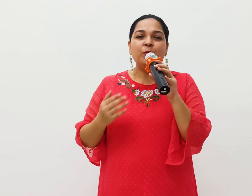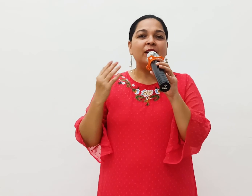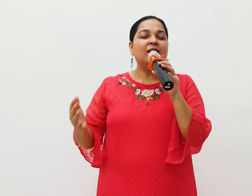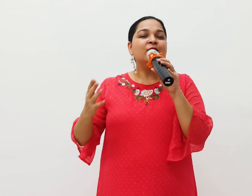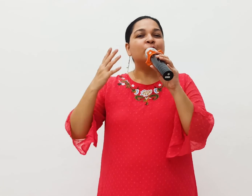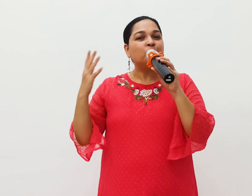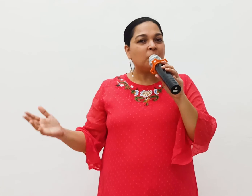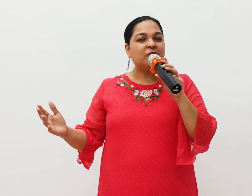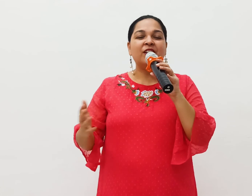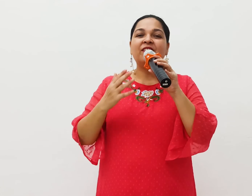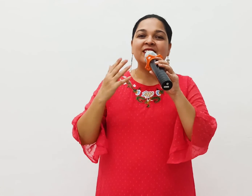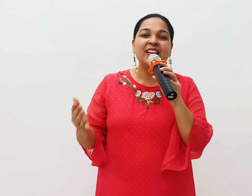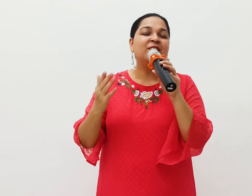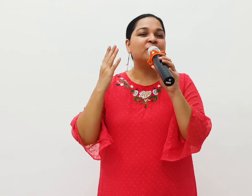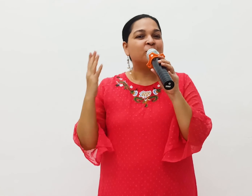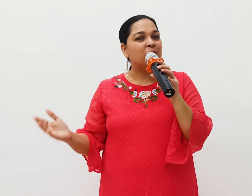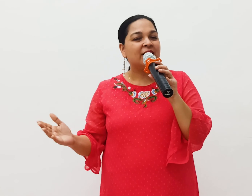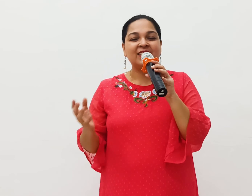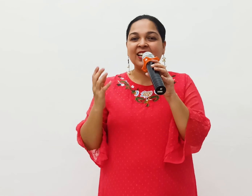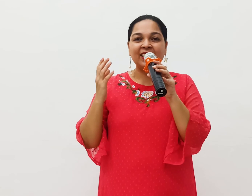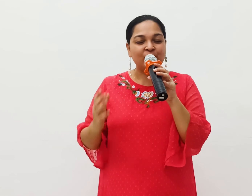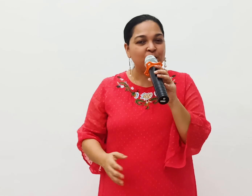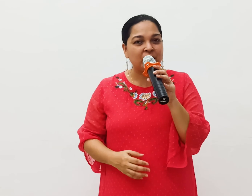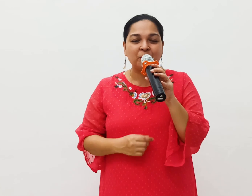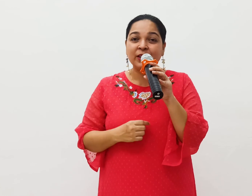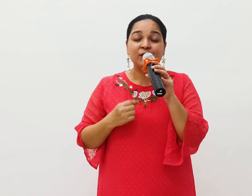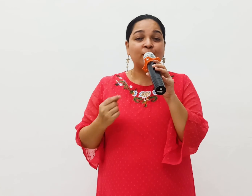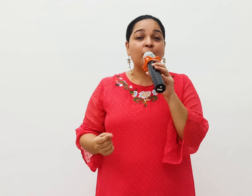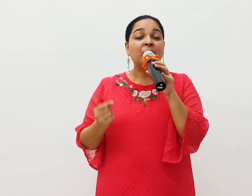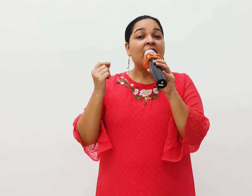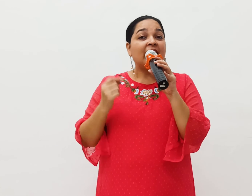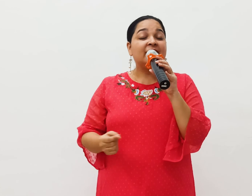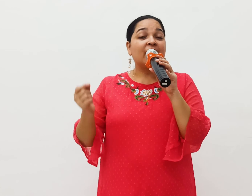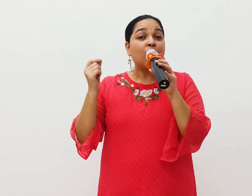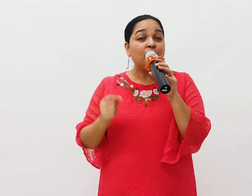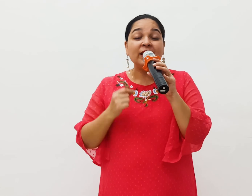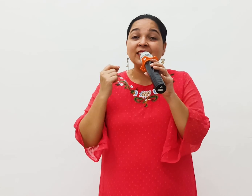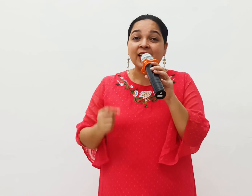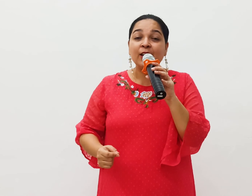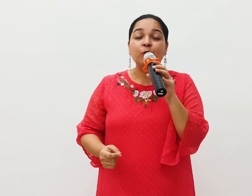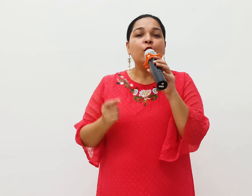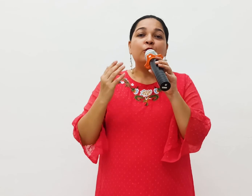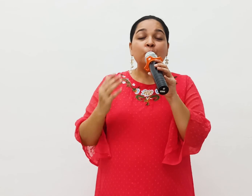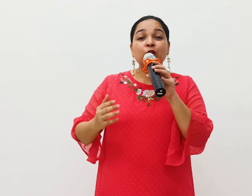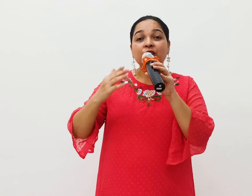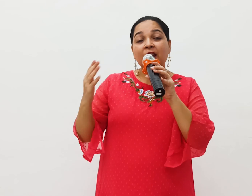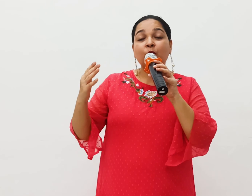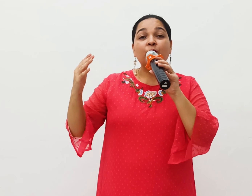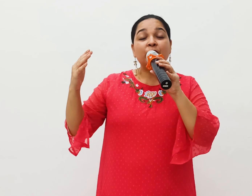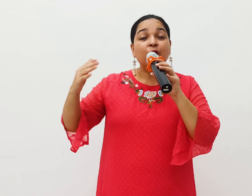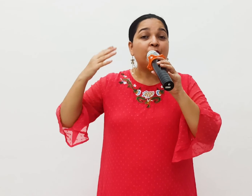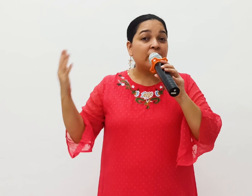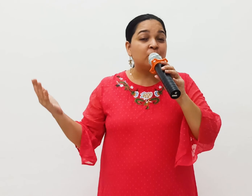Hallelujah. We learned so much. We have received so much. Hallelujah. Praise the Lord. And as I always tell you, do